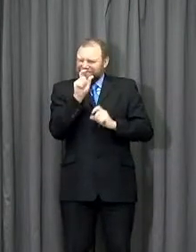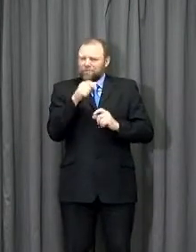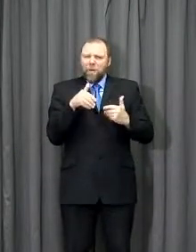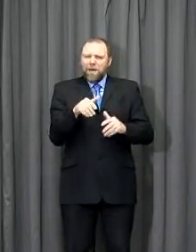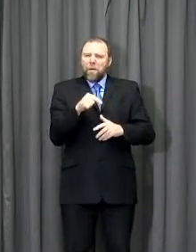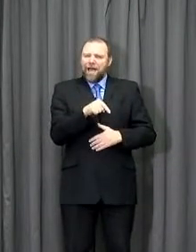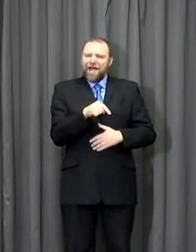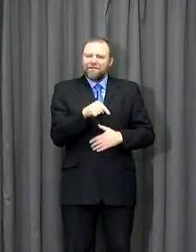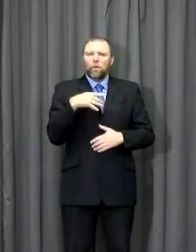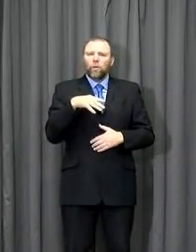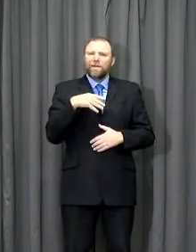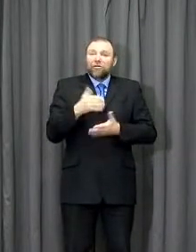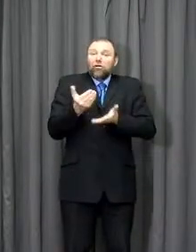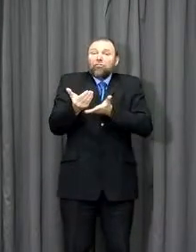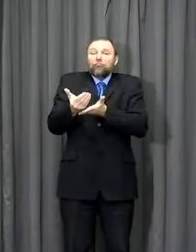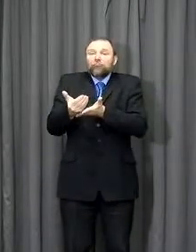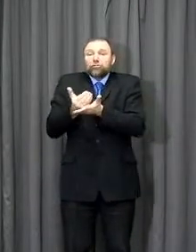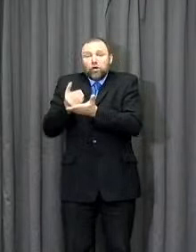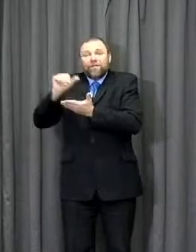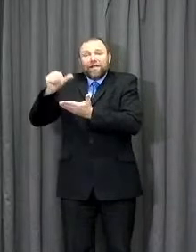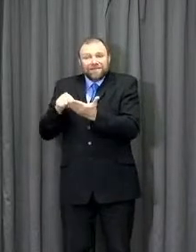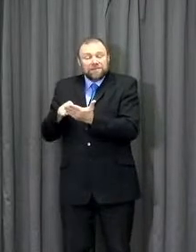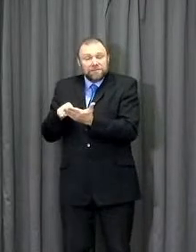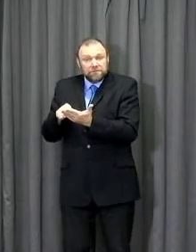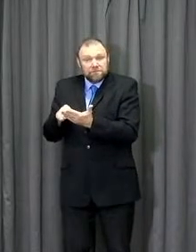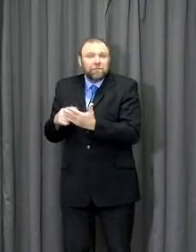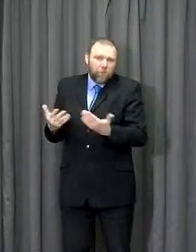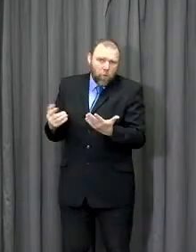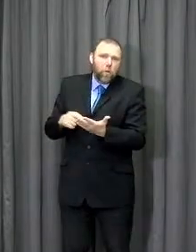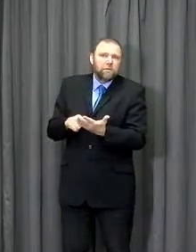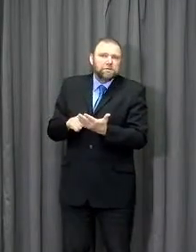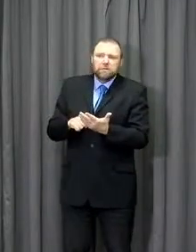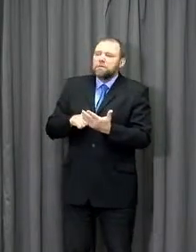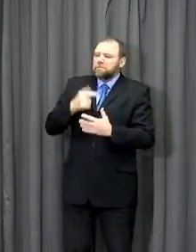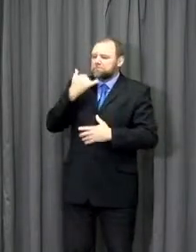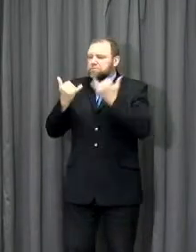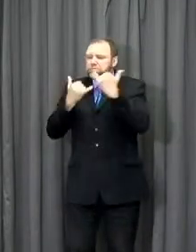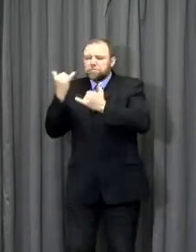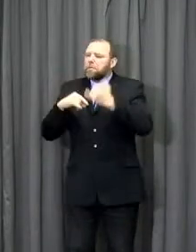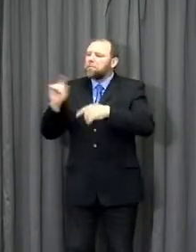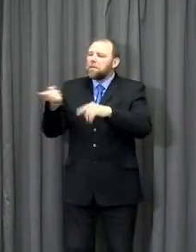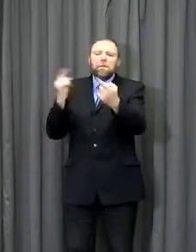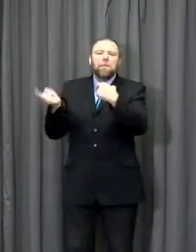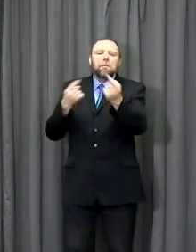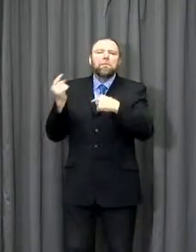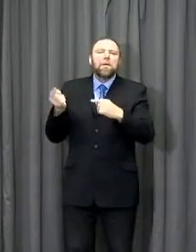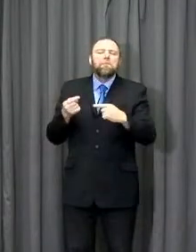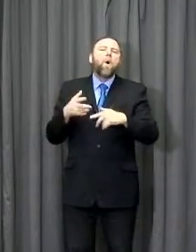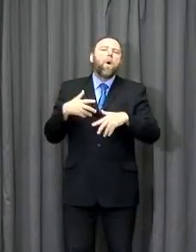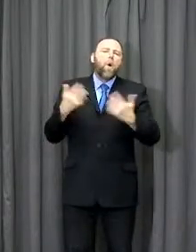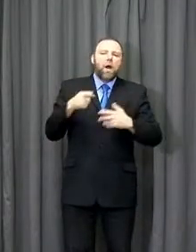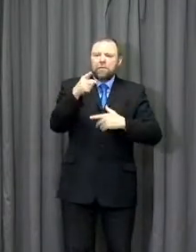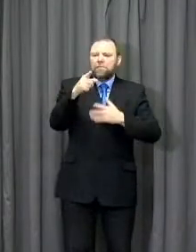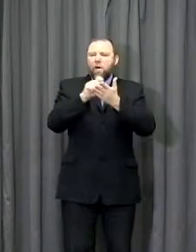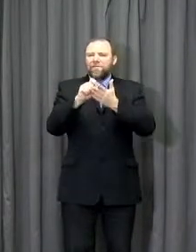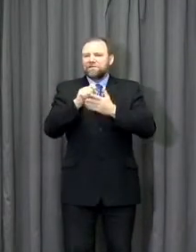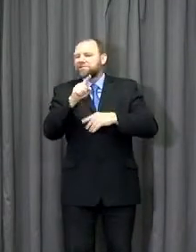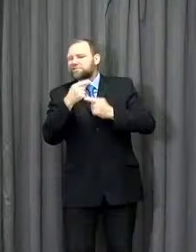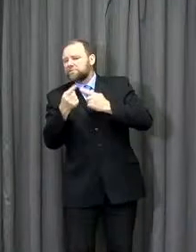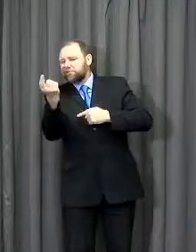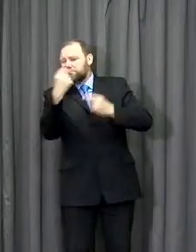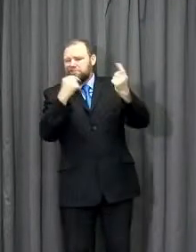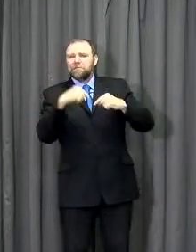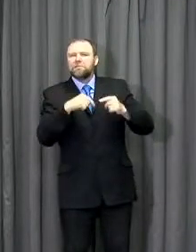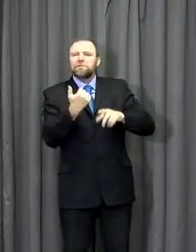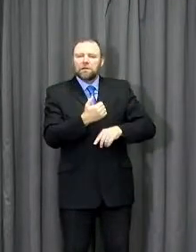we need to have reserve lists in the health boards, and we need to get people in so that we can use the vaccine. So inevitably there